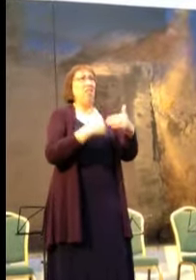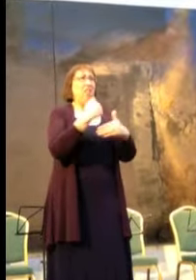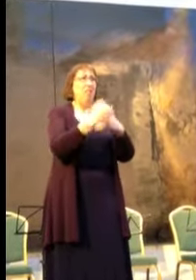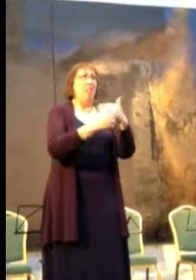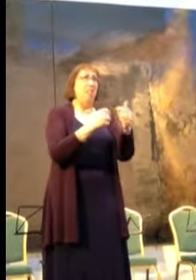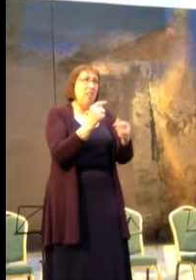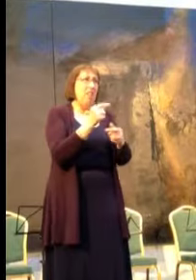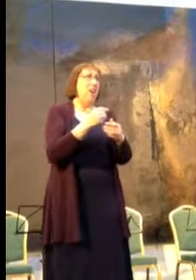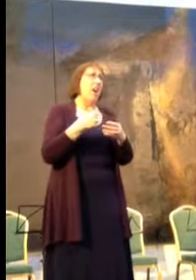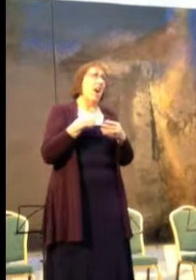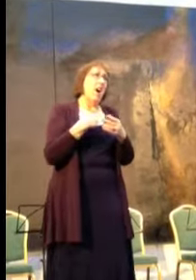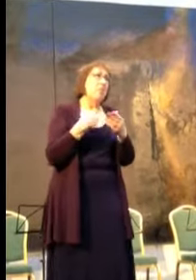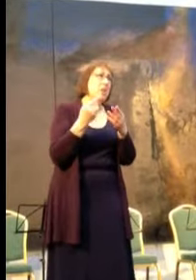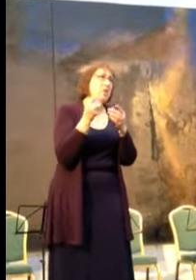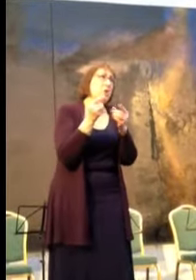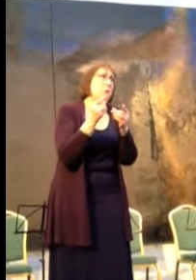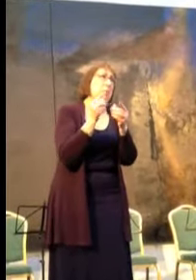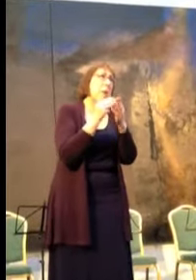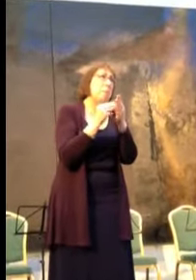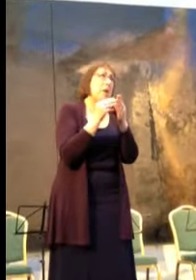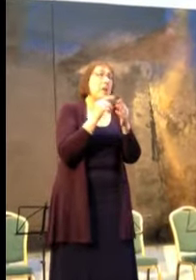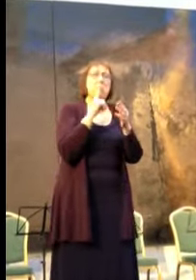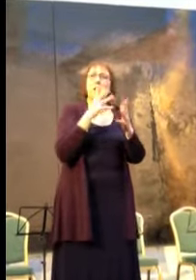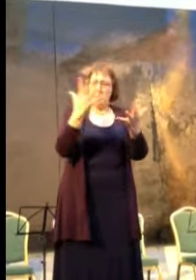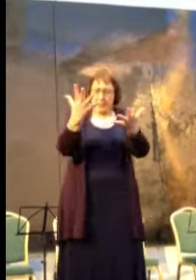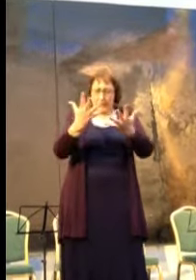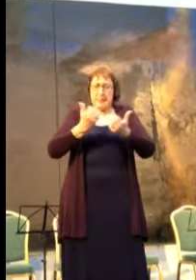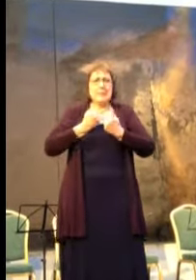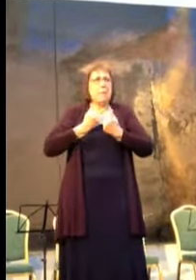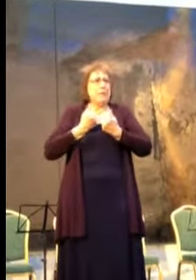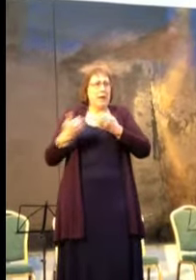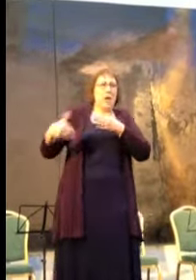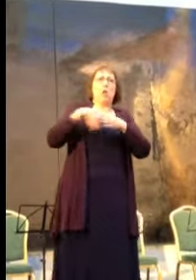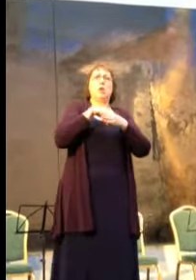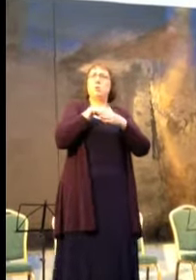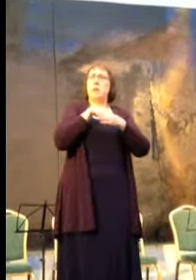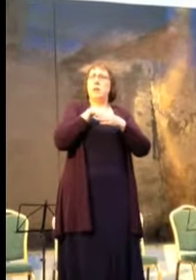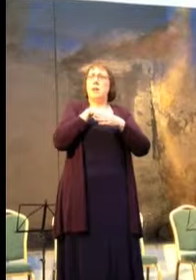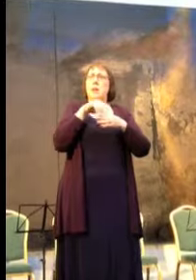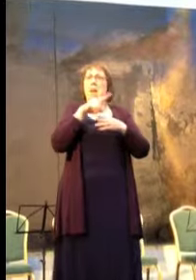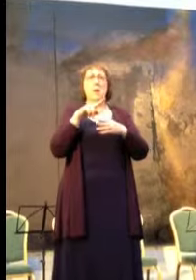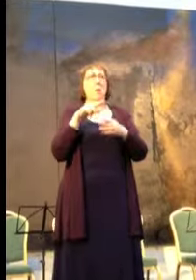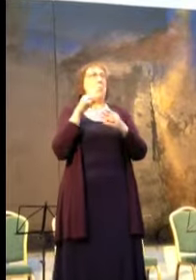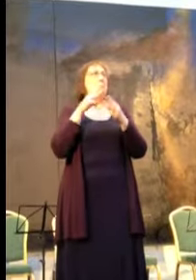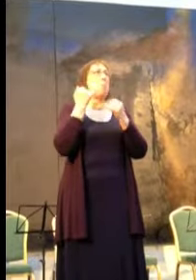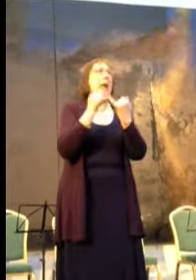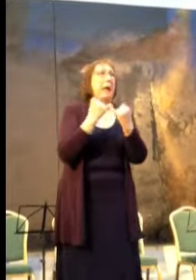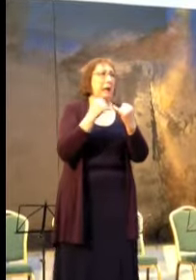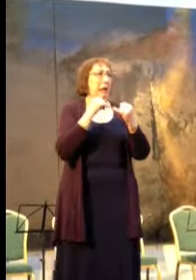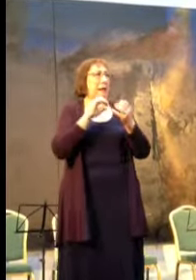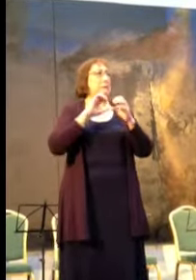little bits of its inclusion. It's about accepting the principle of inclusion. And one of the reasons why I wanted in this very first